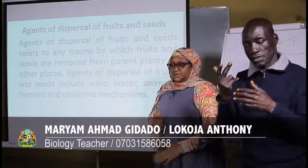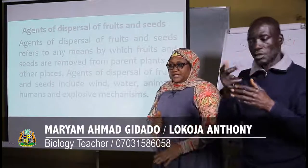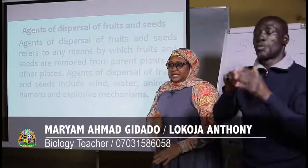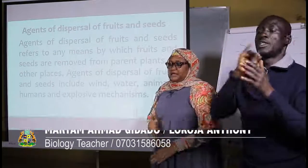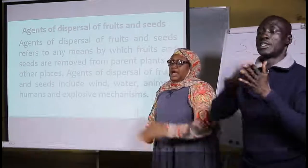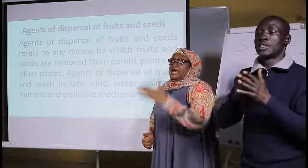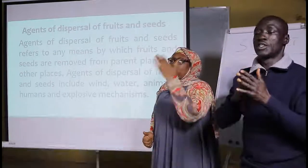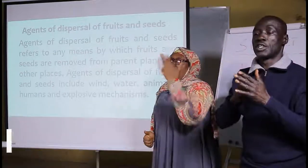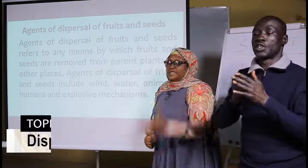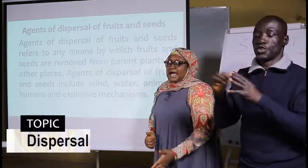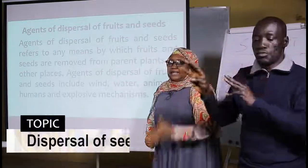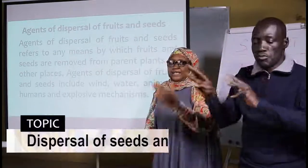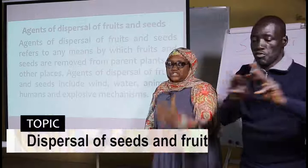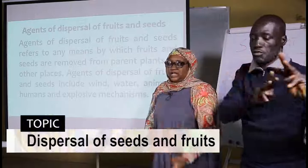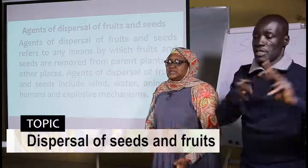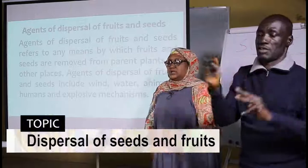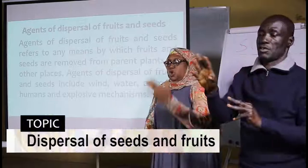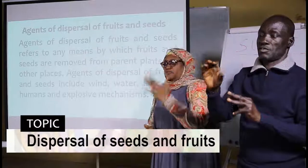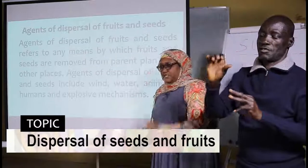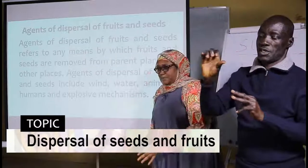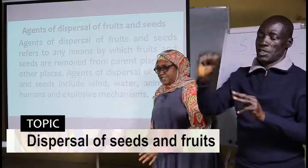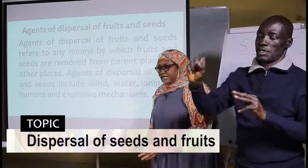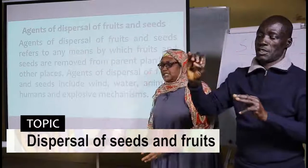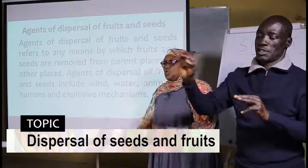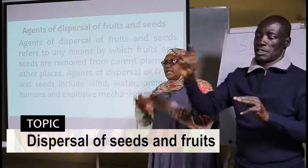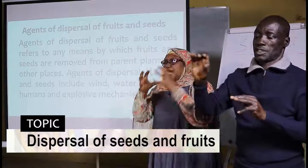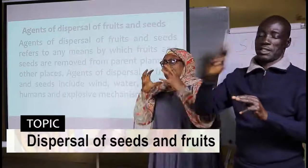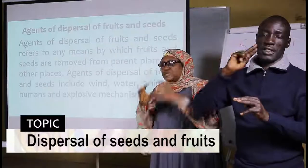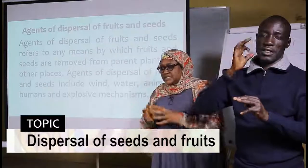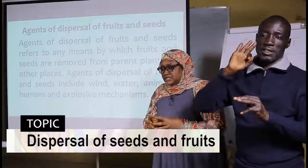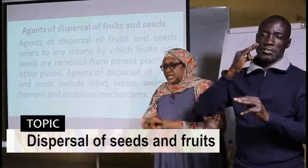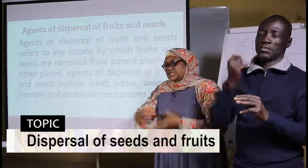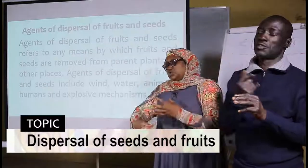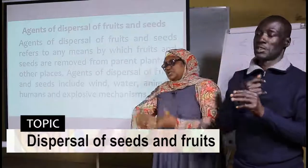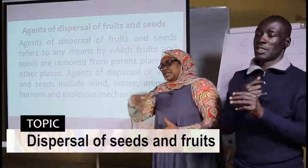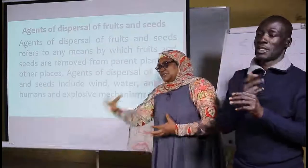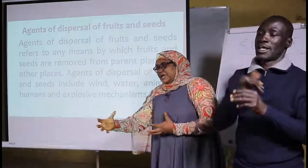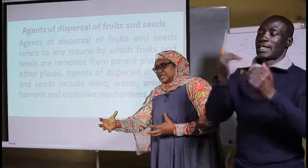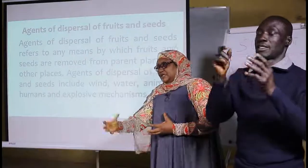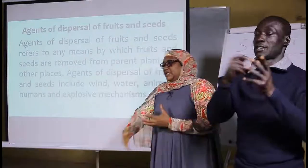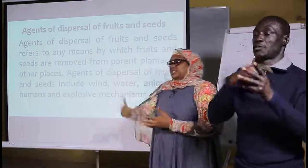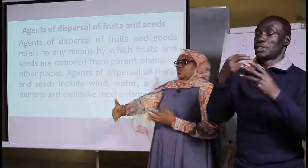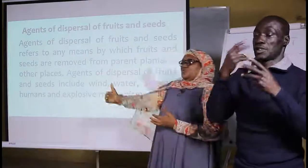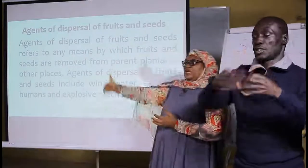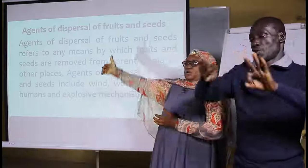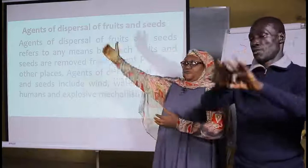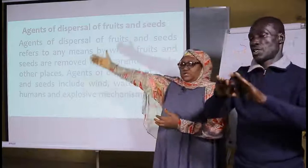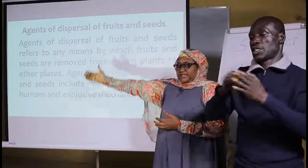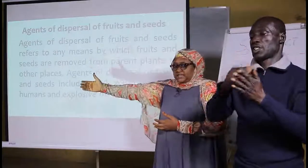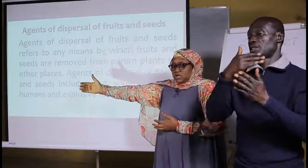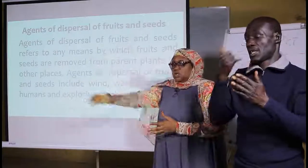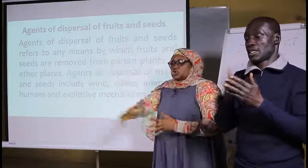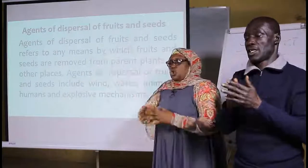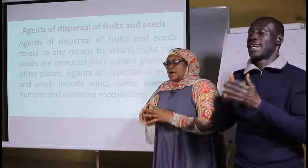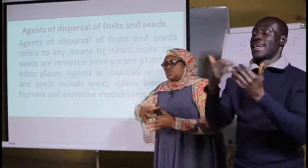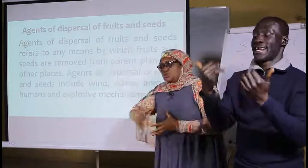of dispersal, and what are the agents of dispersal. That is, what are those things? Since we said dispersal is the movement of fruit and